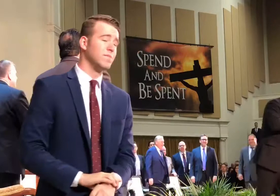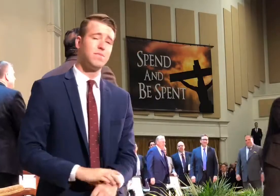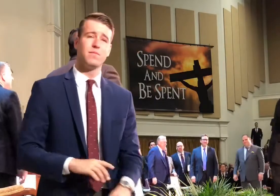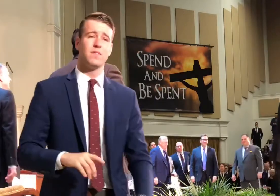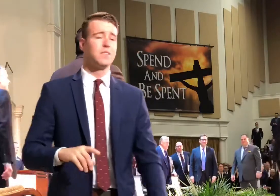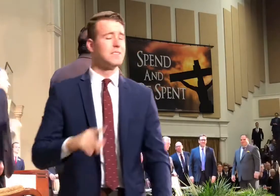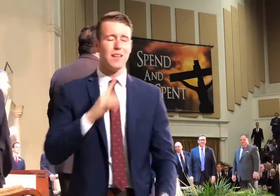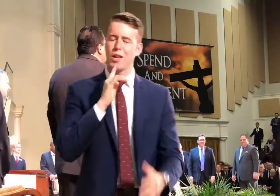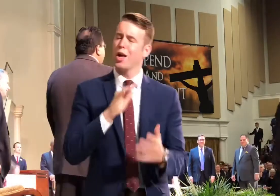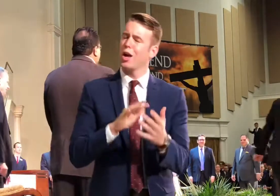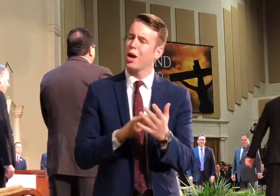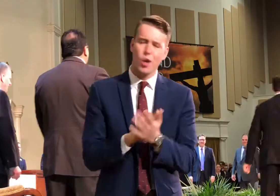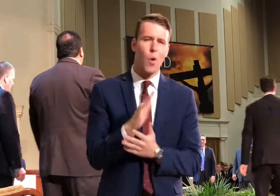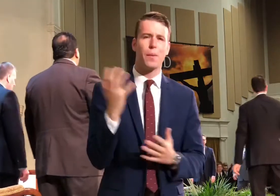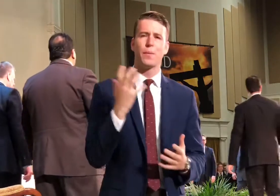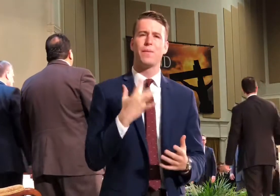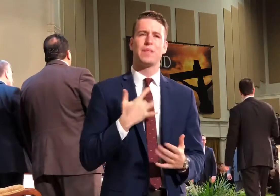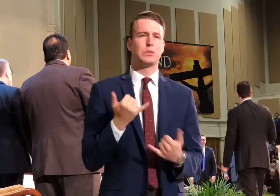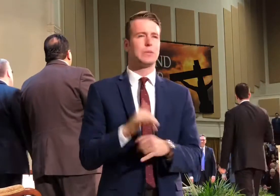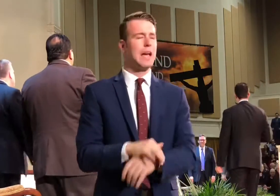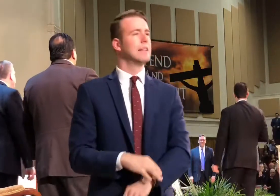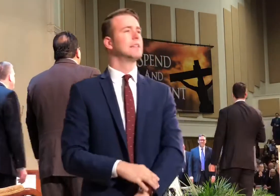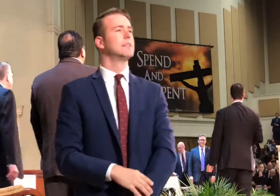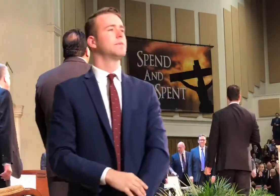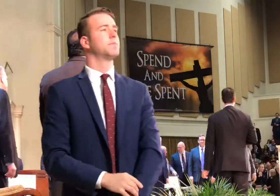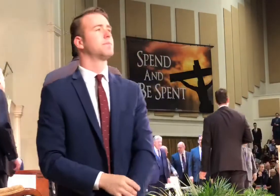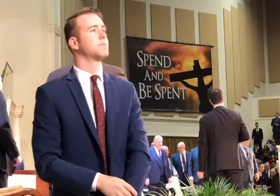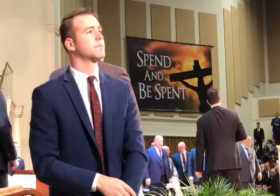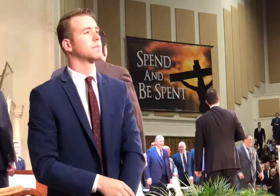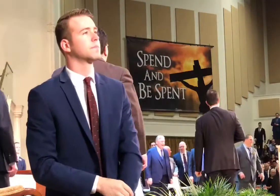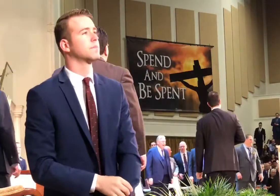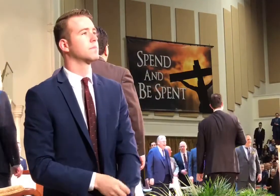Hey, glory to God.